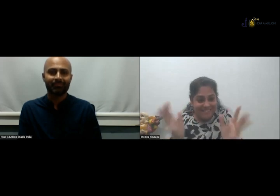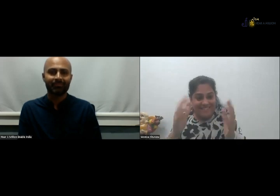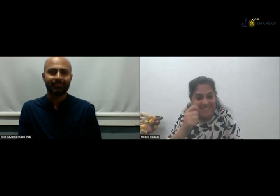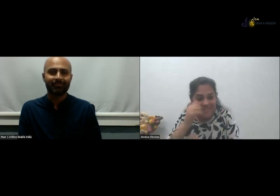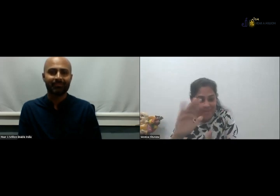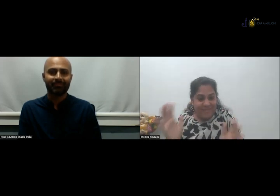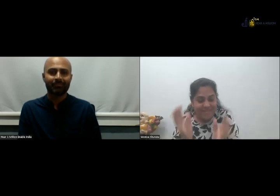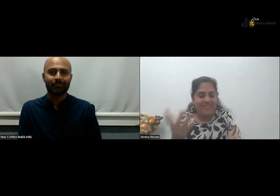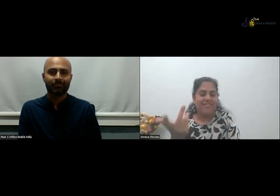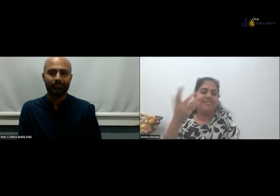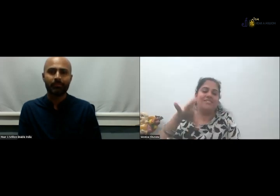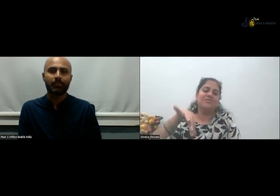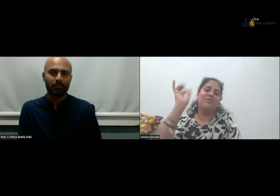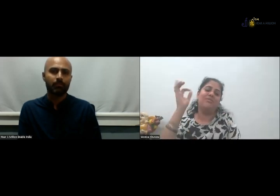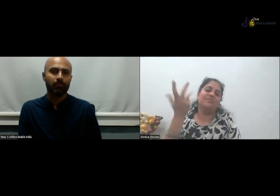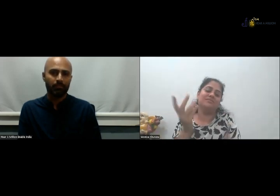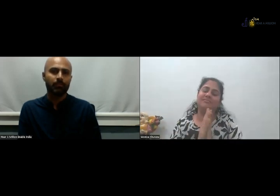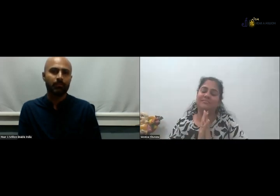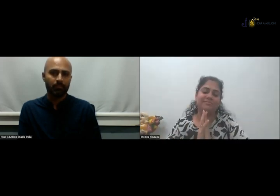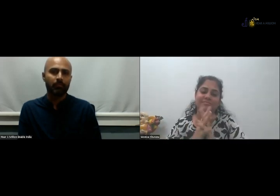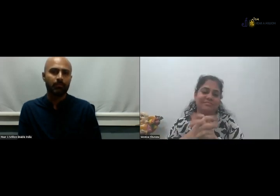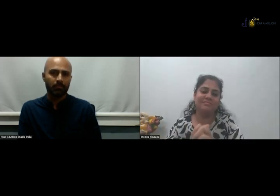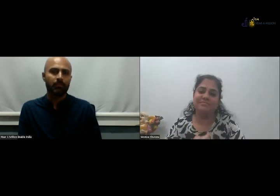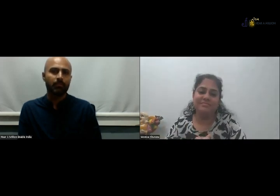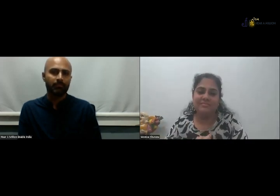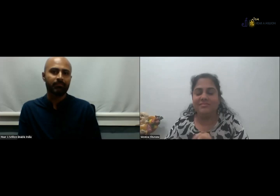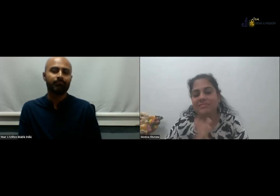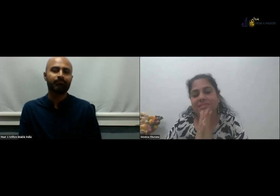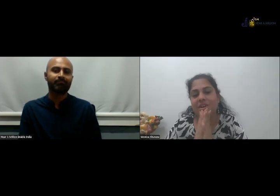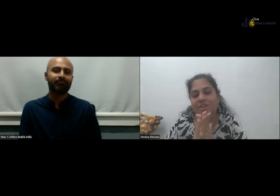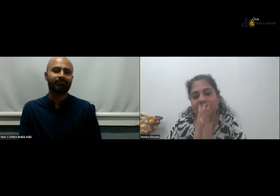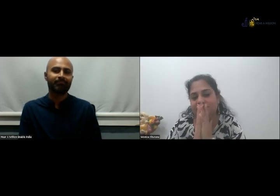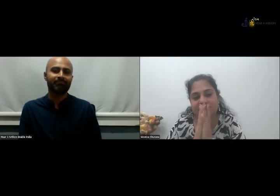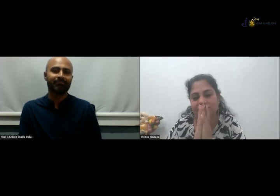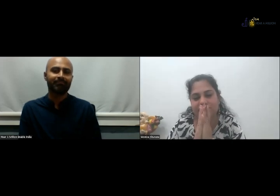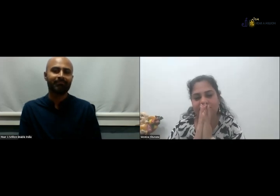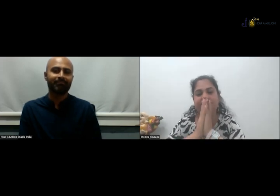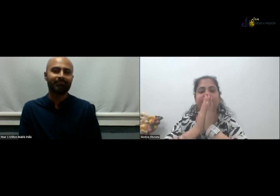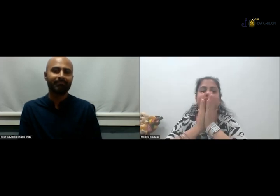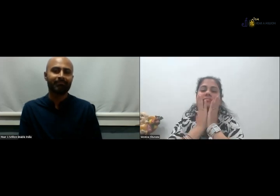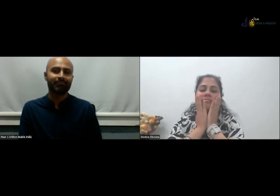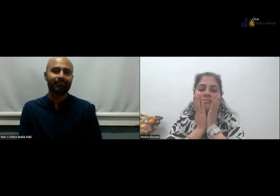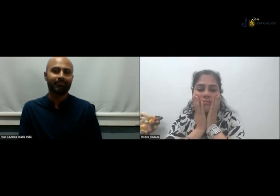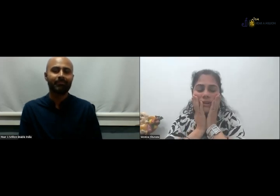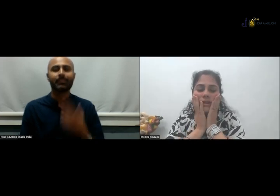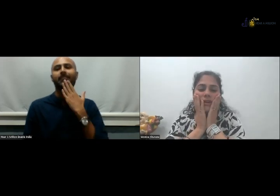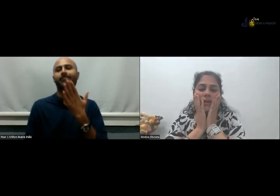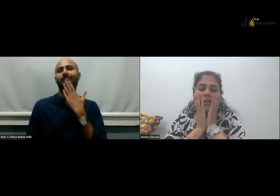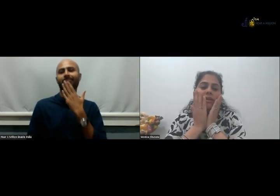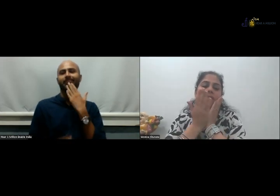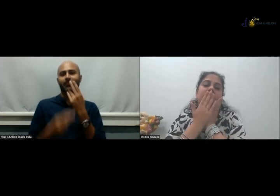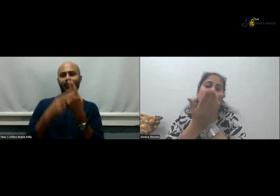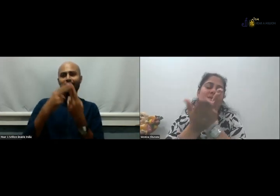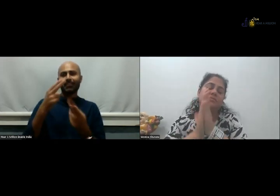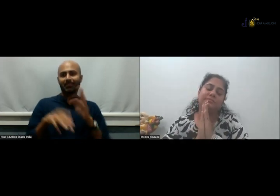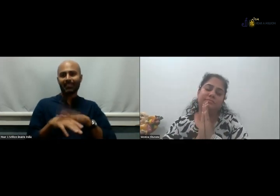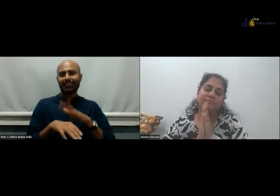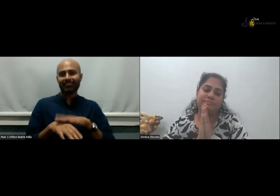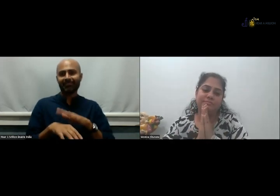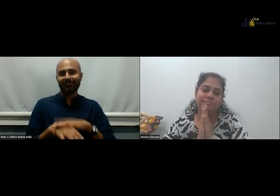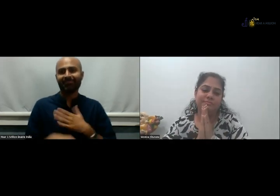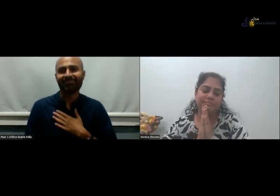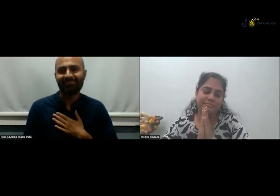for having 95% marks. She always motivated her son, but